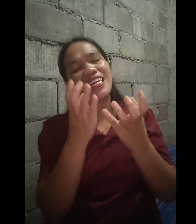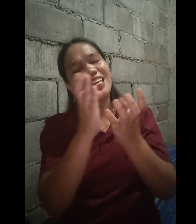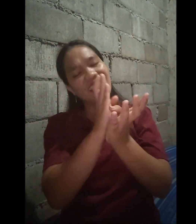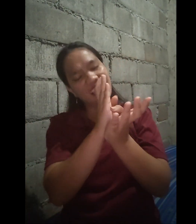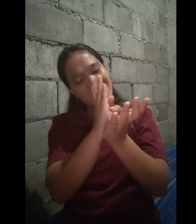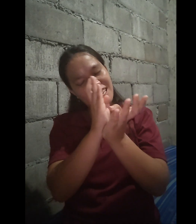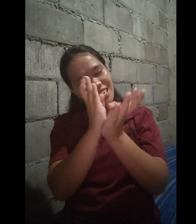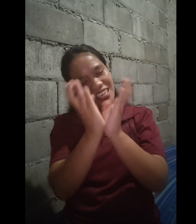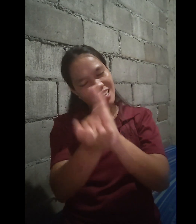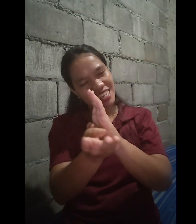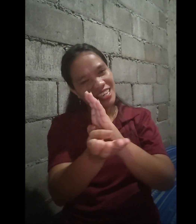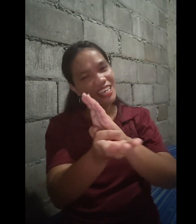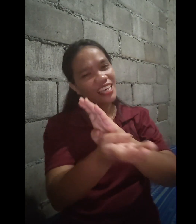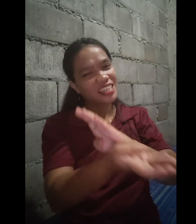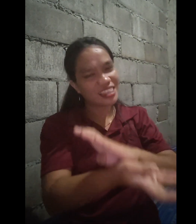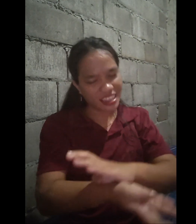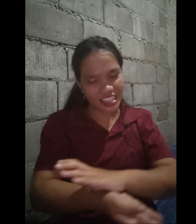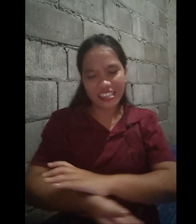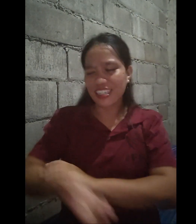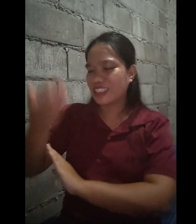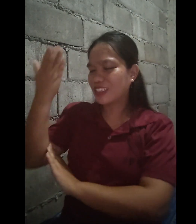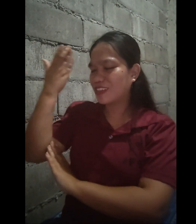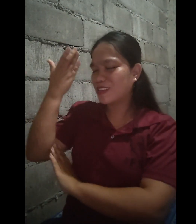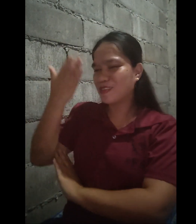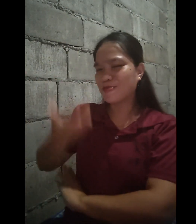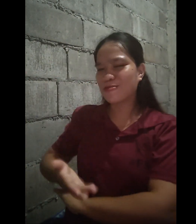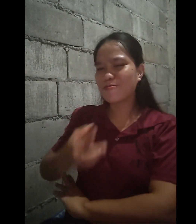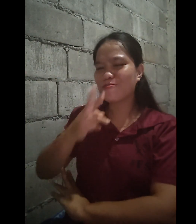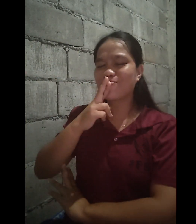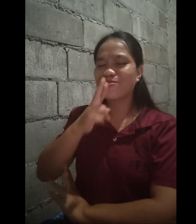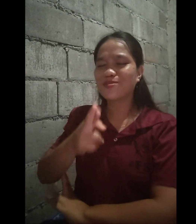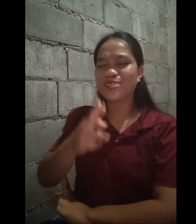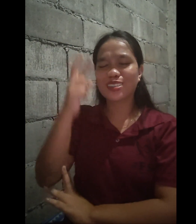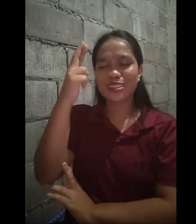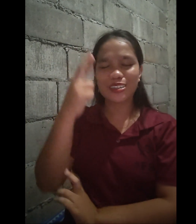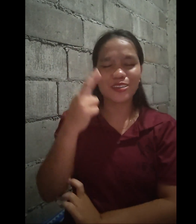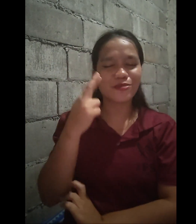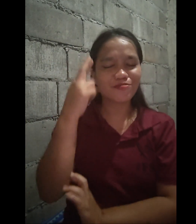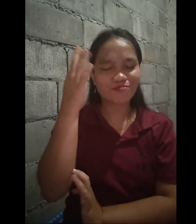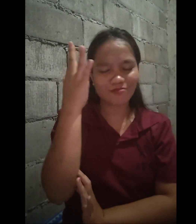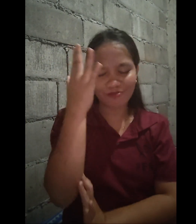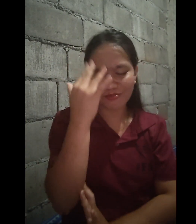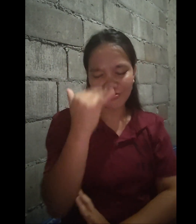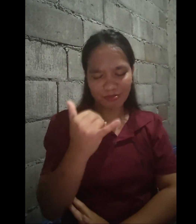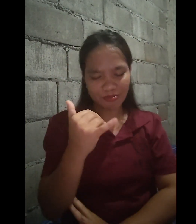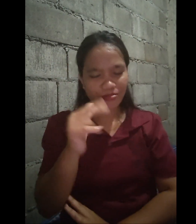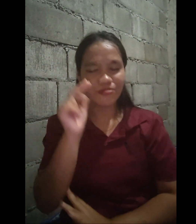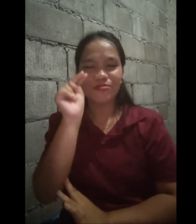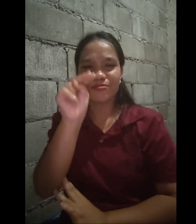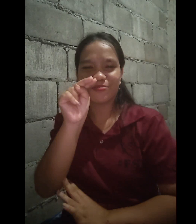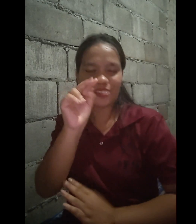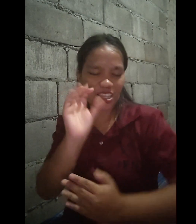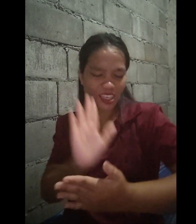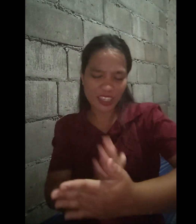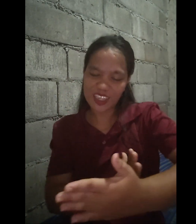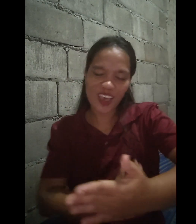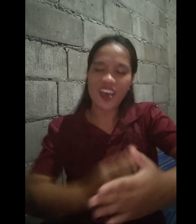wanna be. This is me. You're the voice inside my head, the reason that